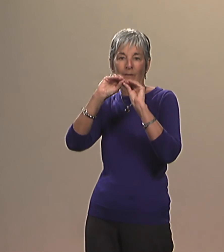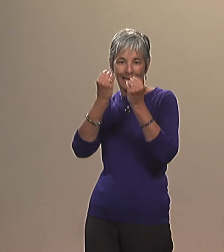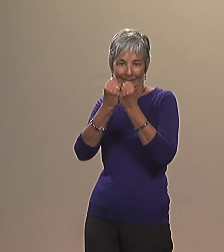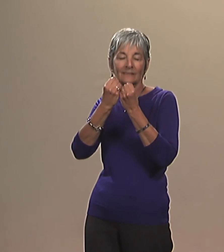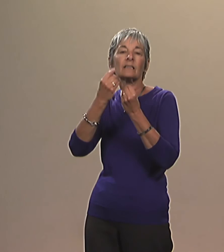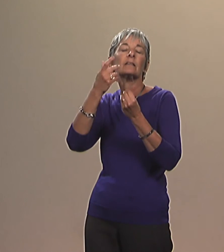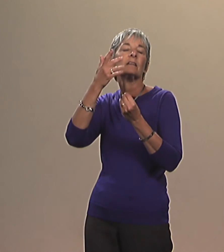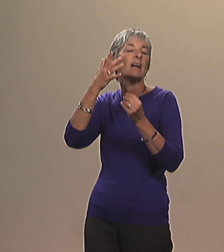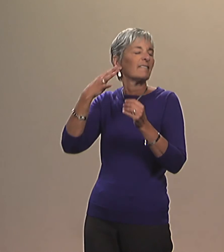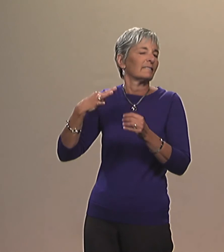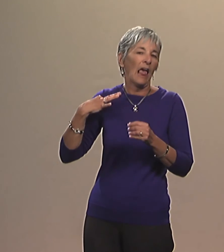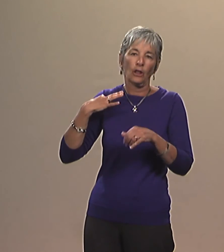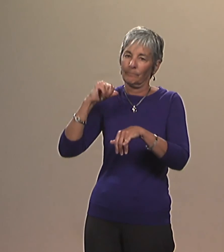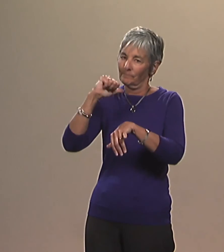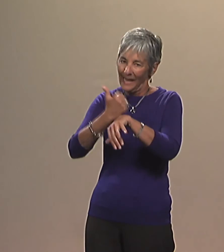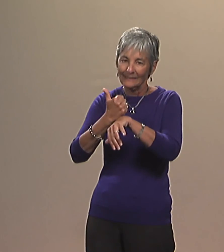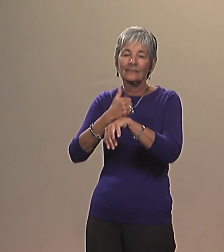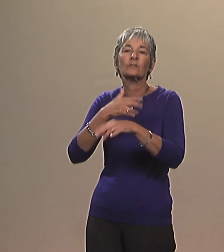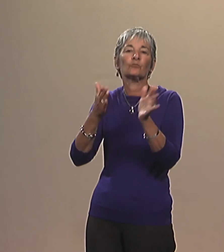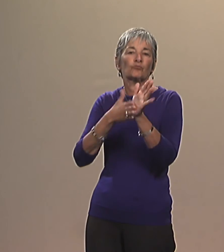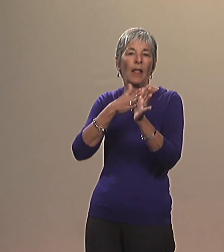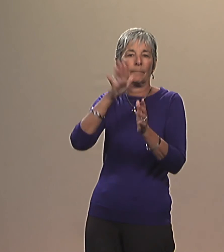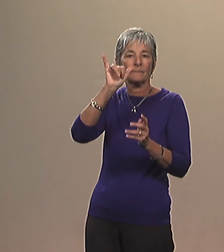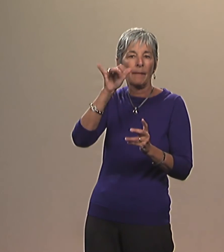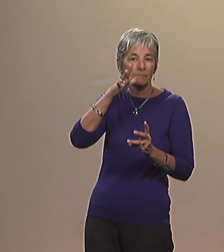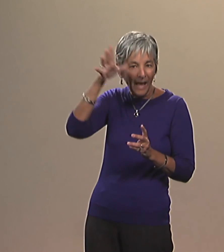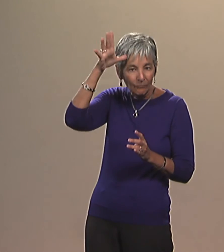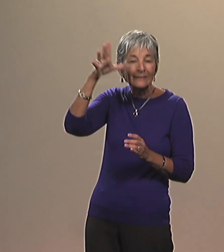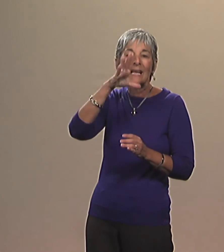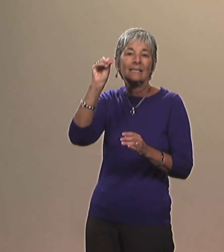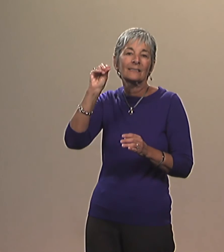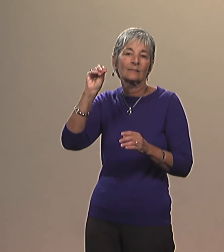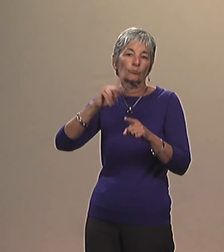ASDC is a volunteer-based organization run by parents and professionals in the field.